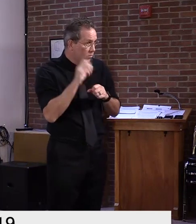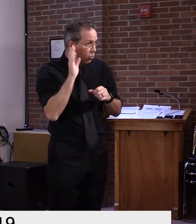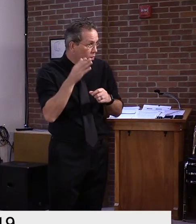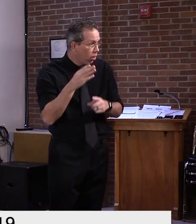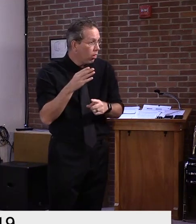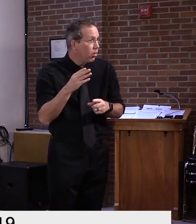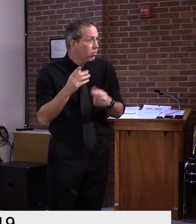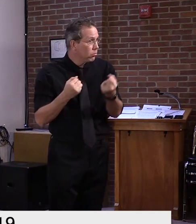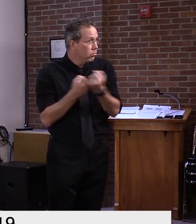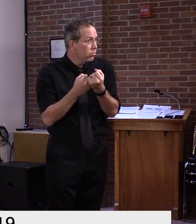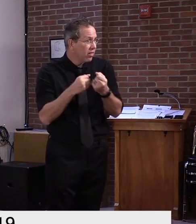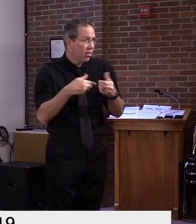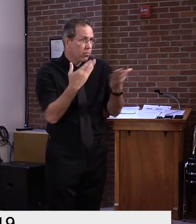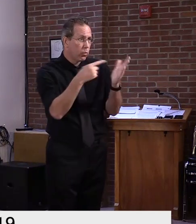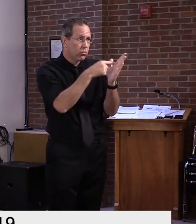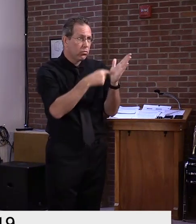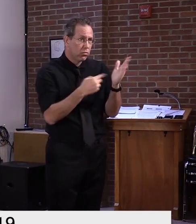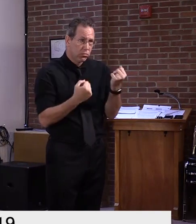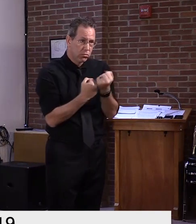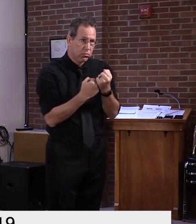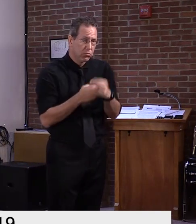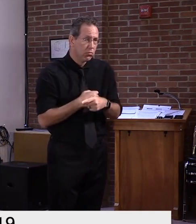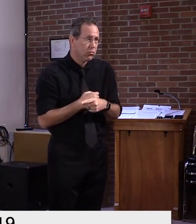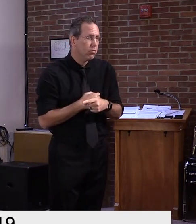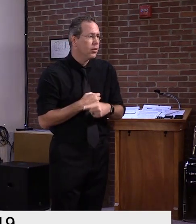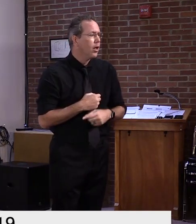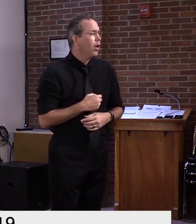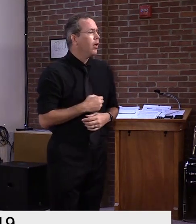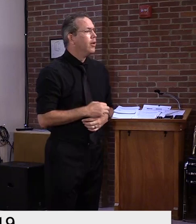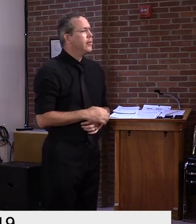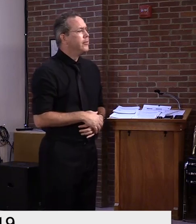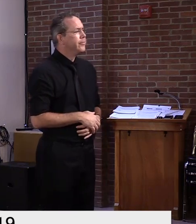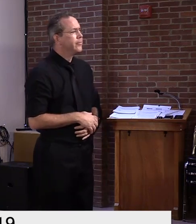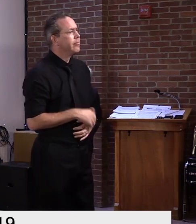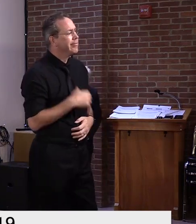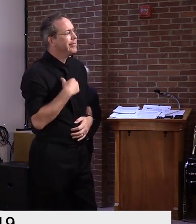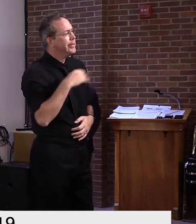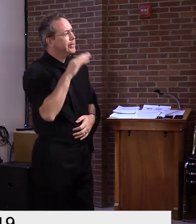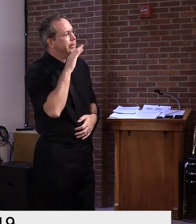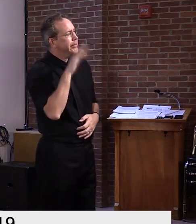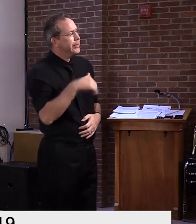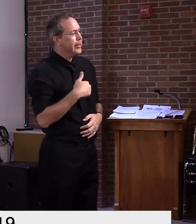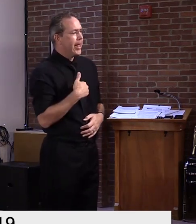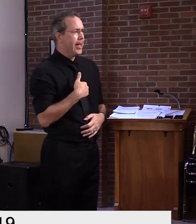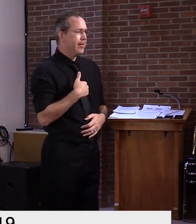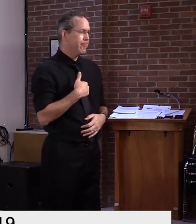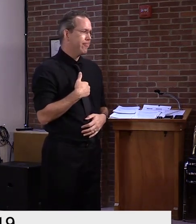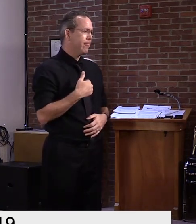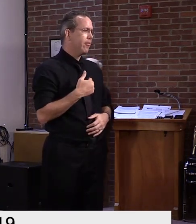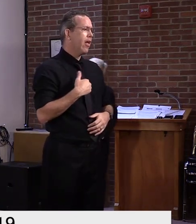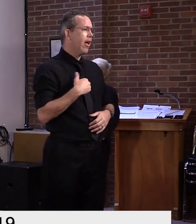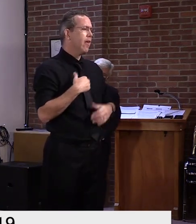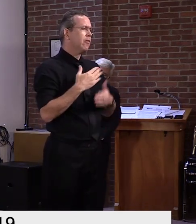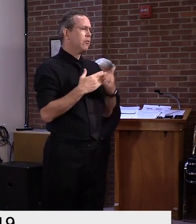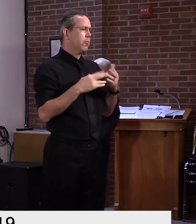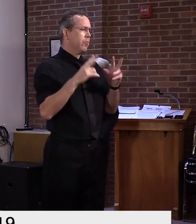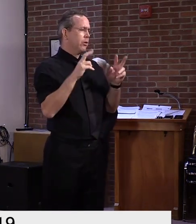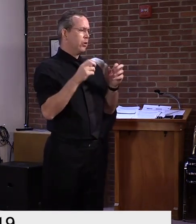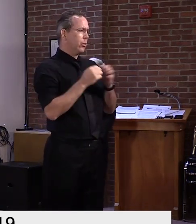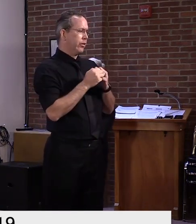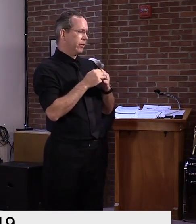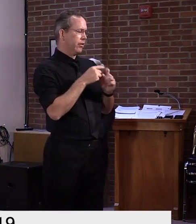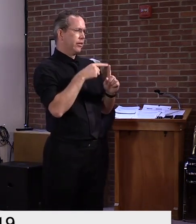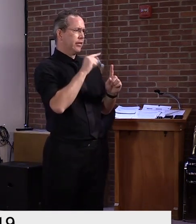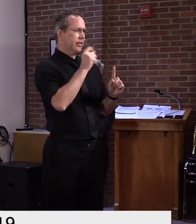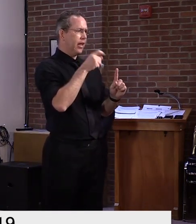regulate system, which I've made, I've been vocal about over the last couple of years, and we'll see whether they address those or not. I haven't heard